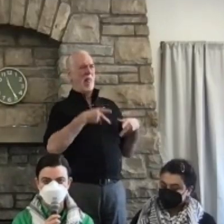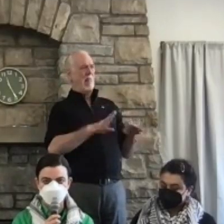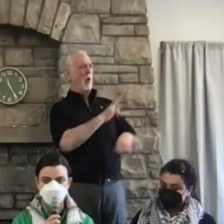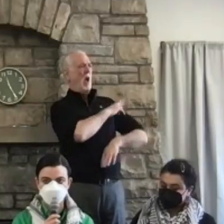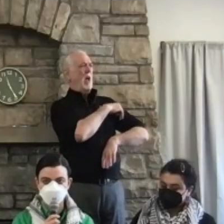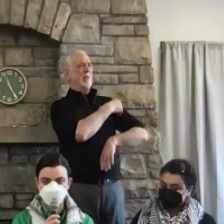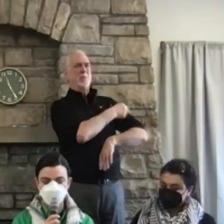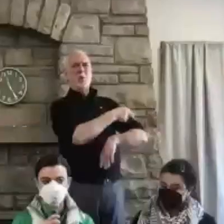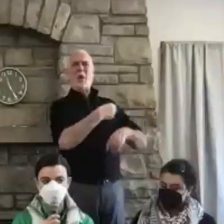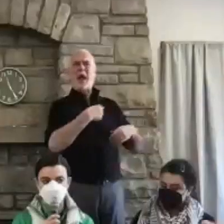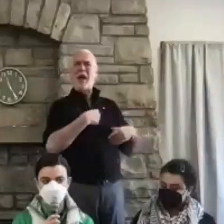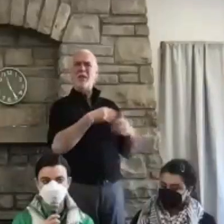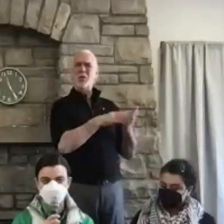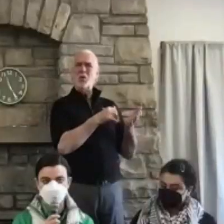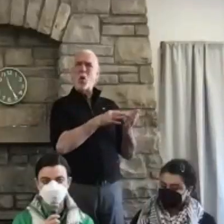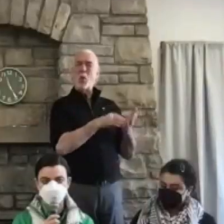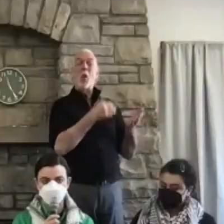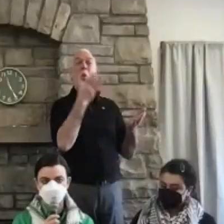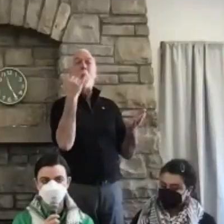hospital setting by the